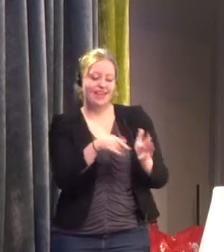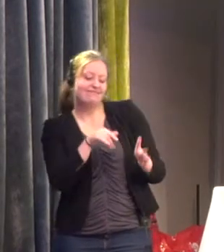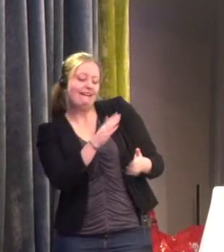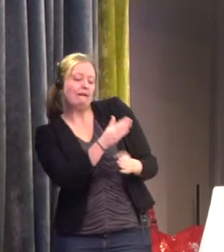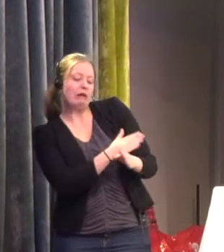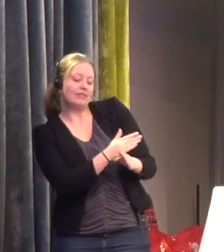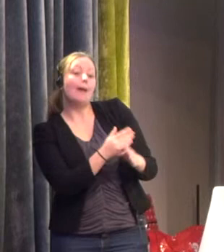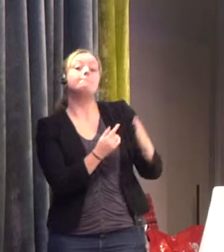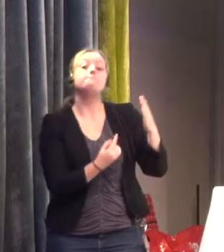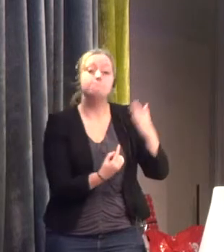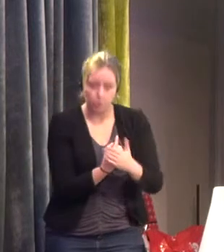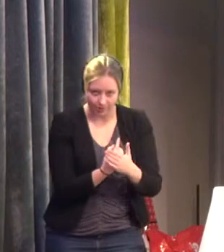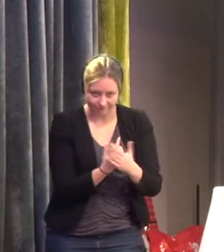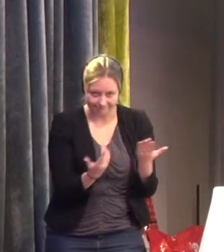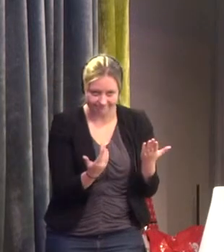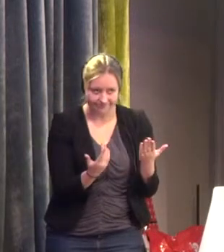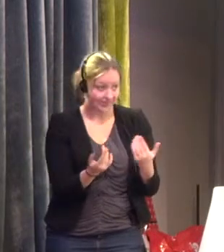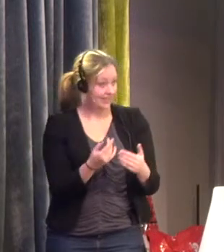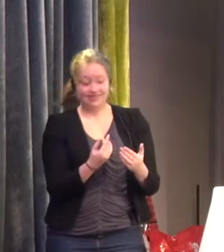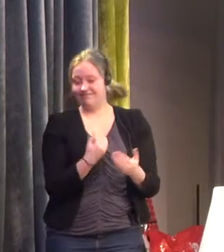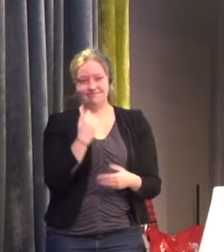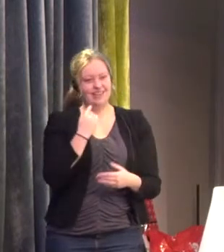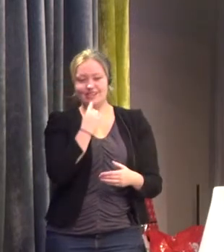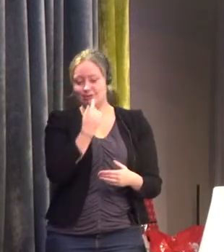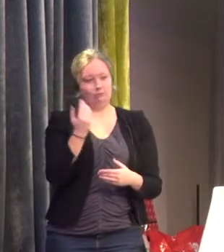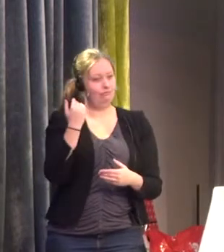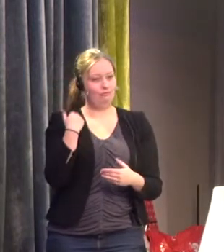women or racial minorities or others?